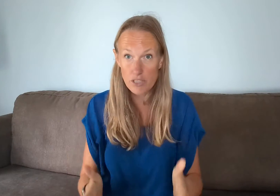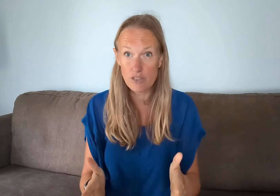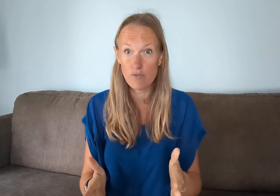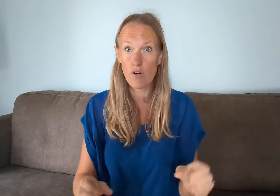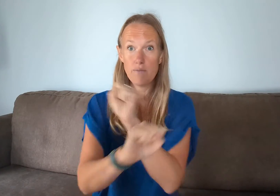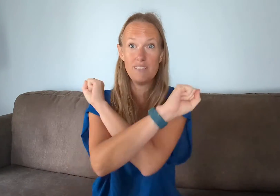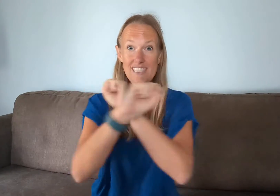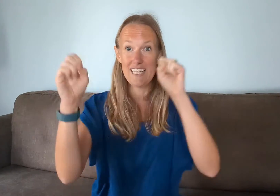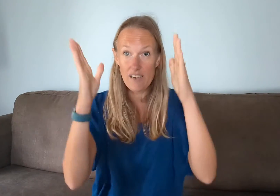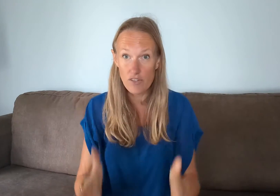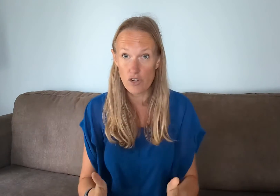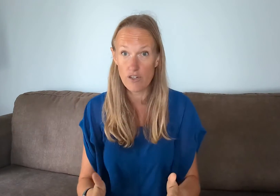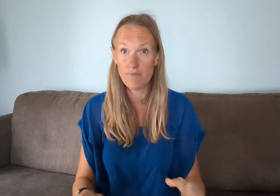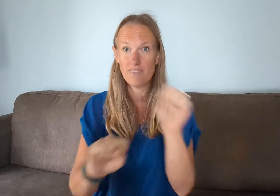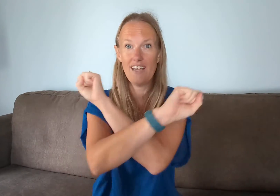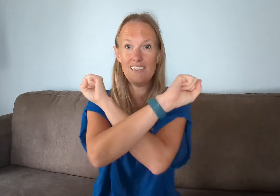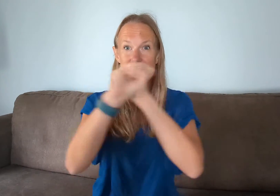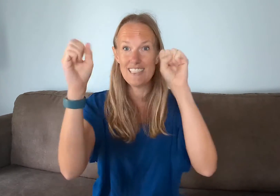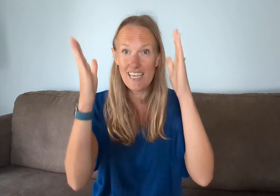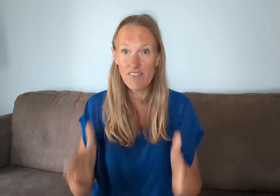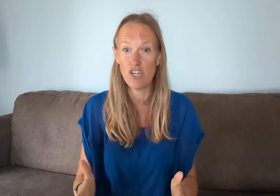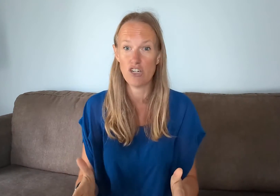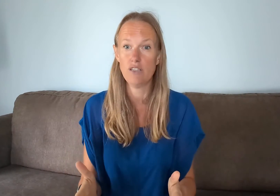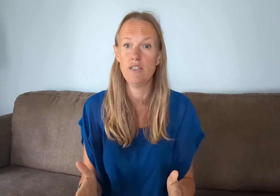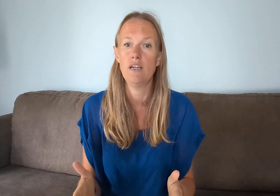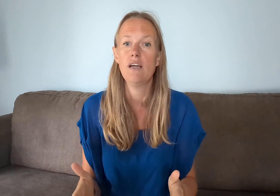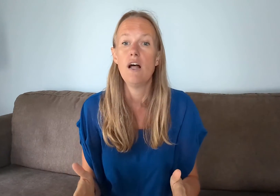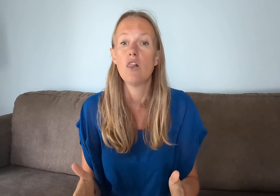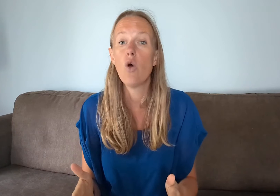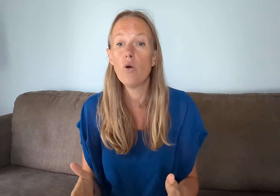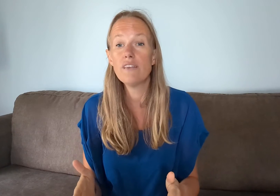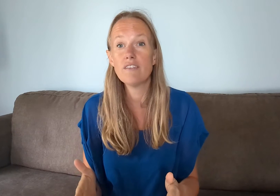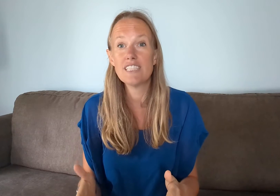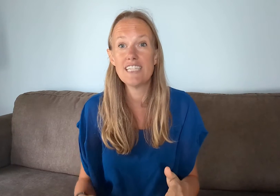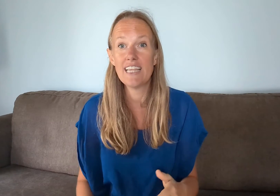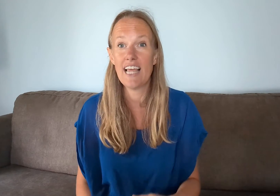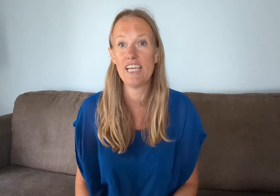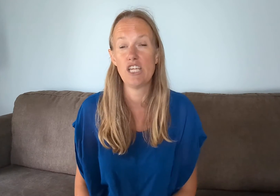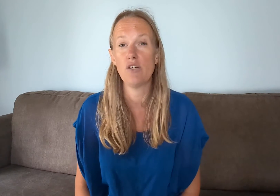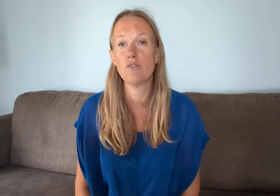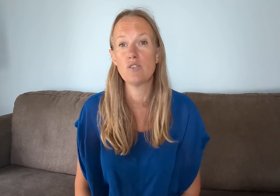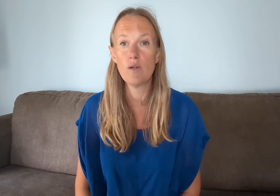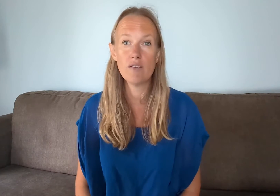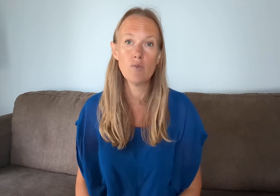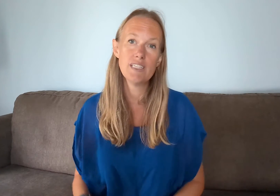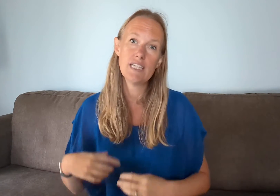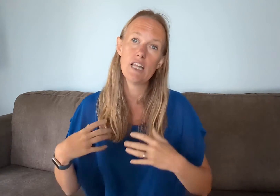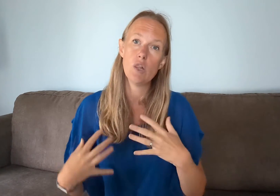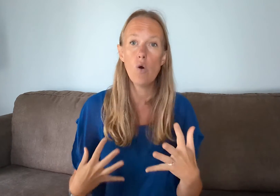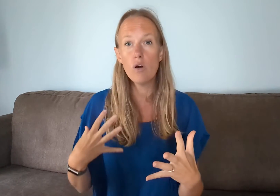person form. Savior. Okay, Savior. Lord, there is none like you. So whenever we say Lord